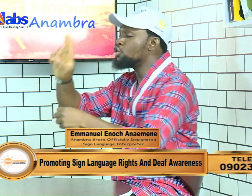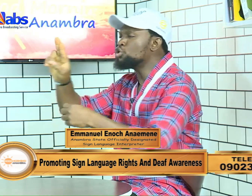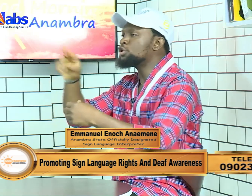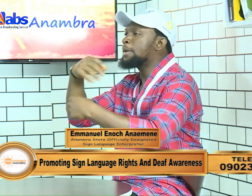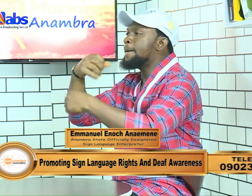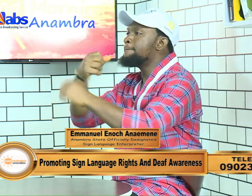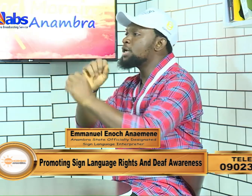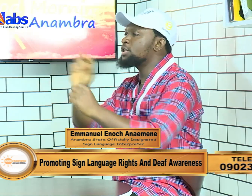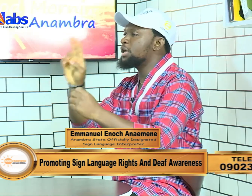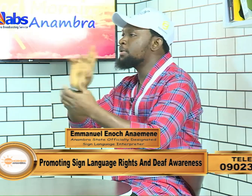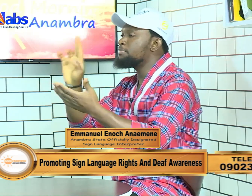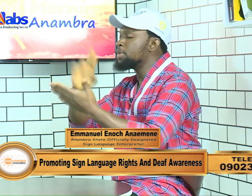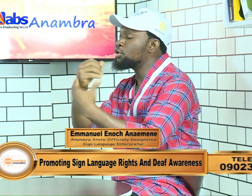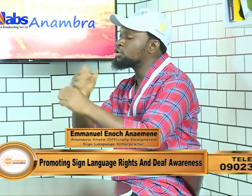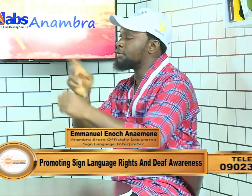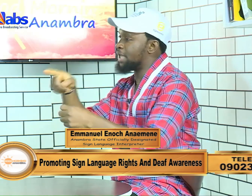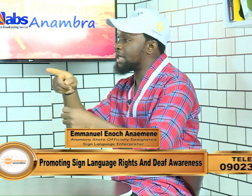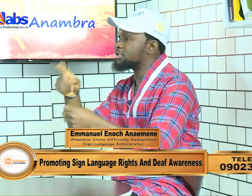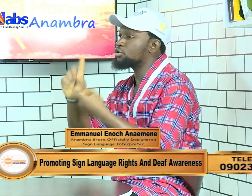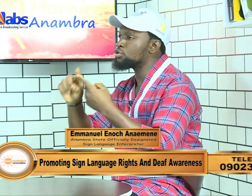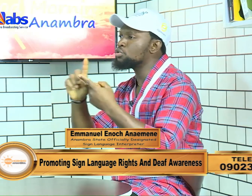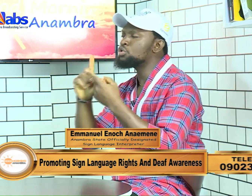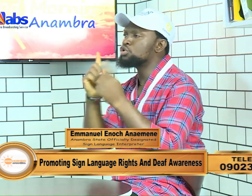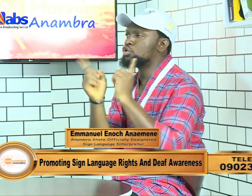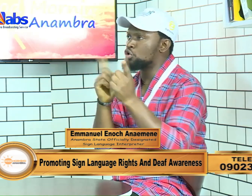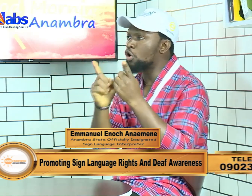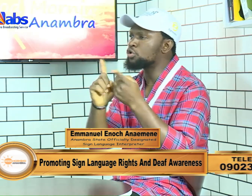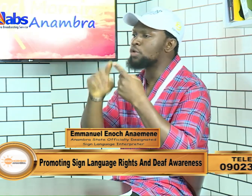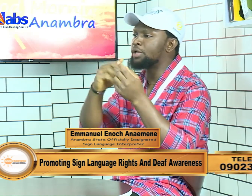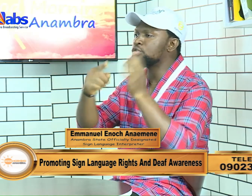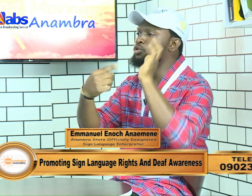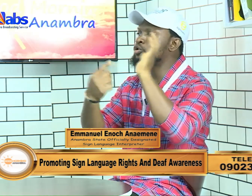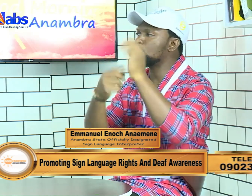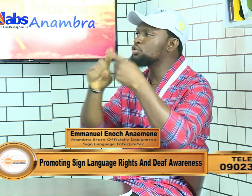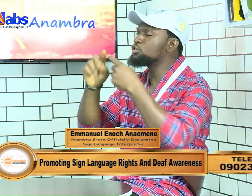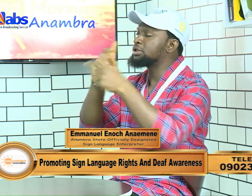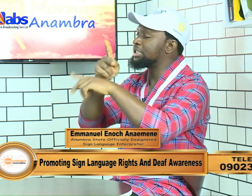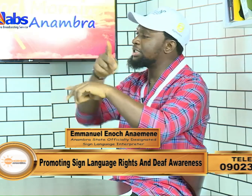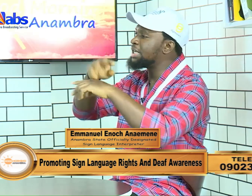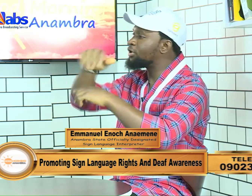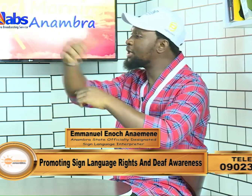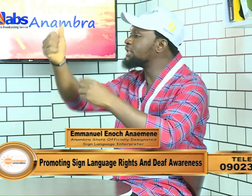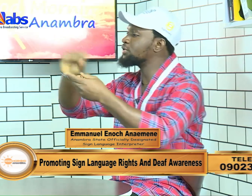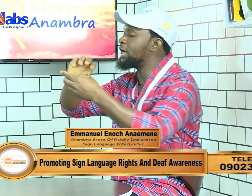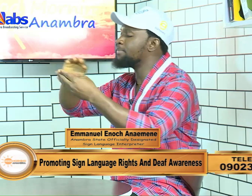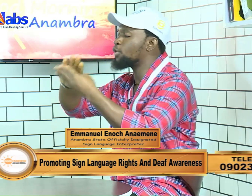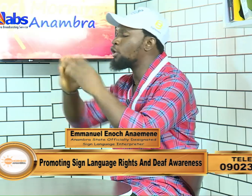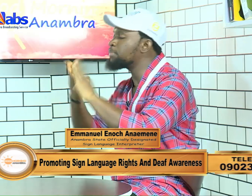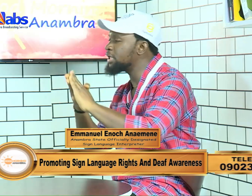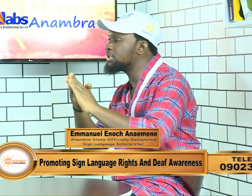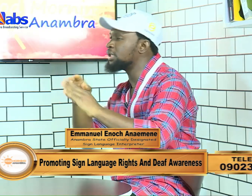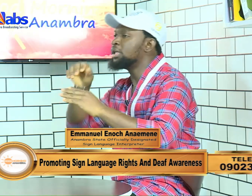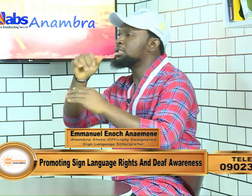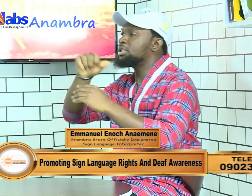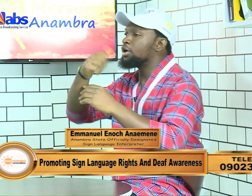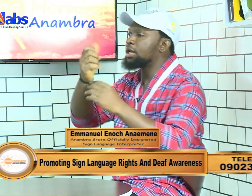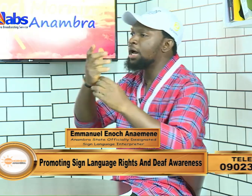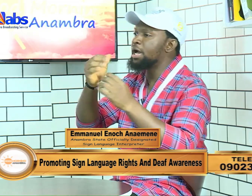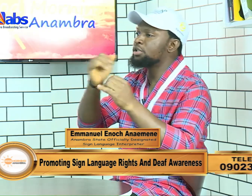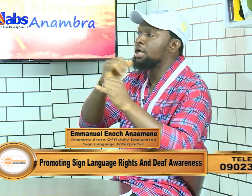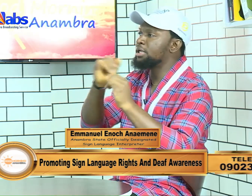they make use of that to talk to and to also to sensitize the other companies,